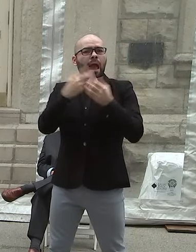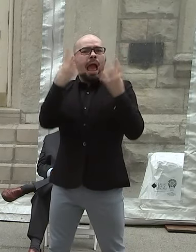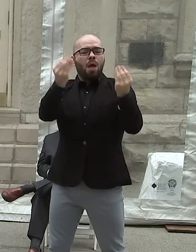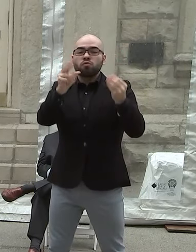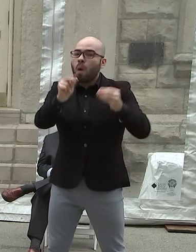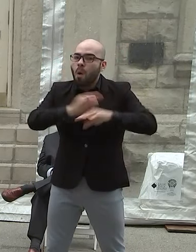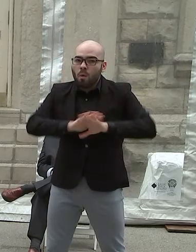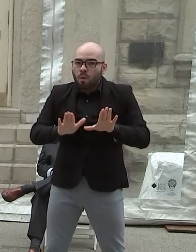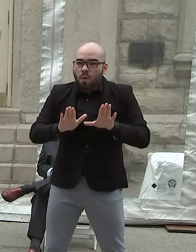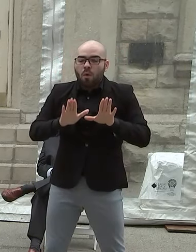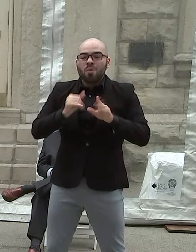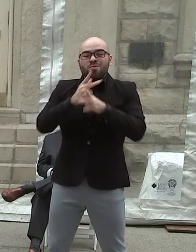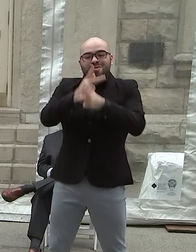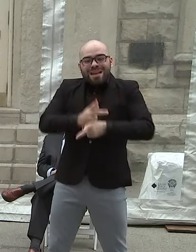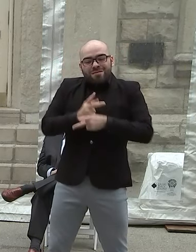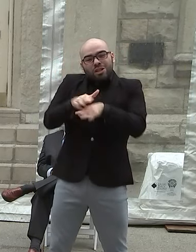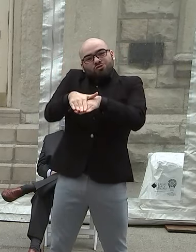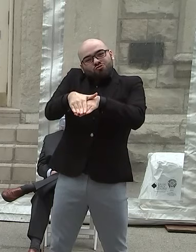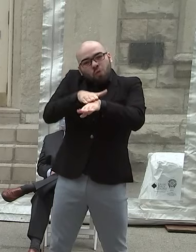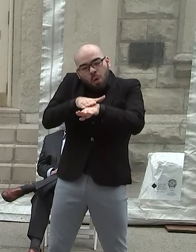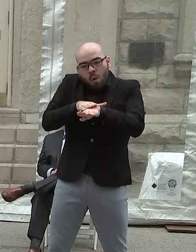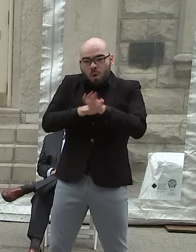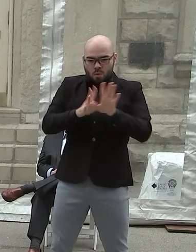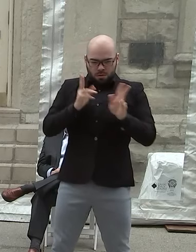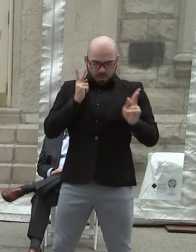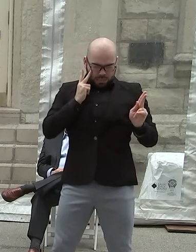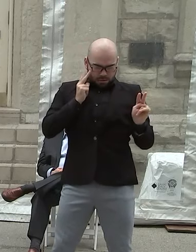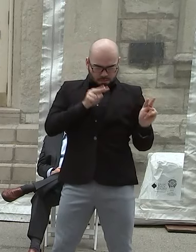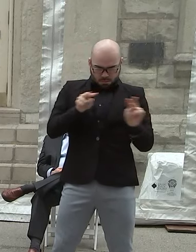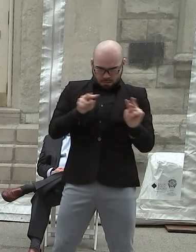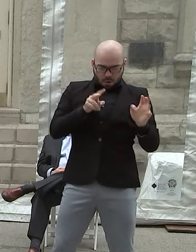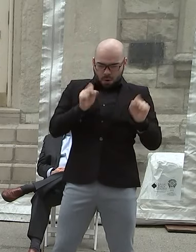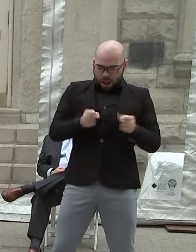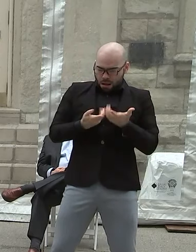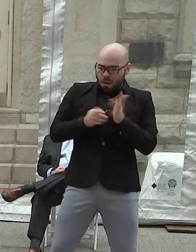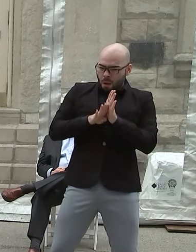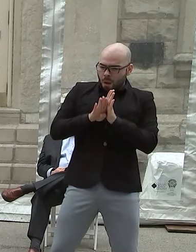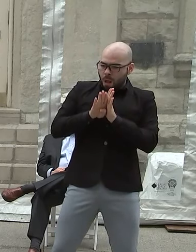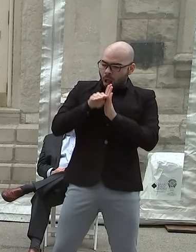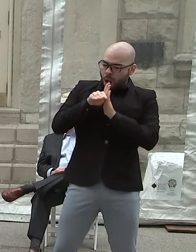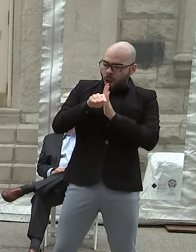reopen things, as we think about all of this economic recovery and what that looks like,